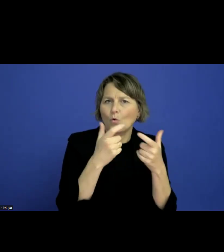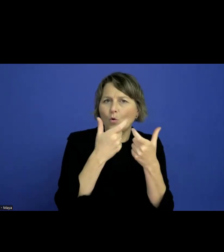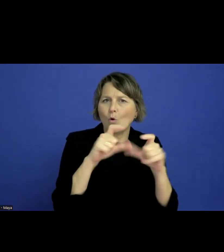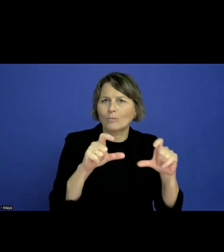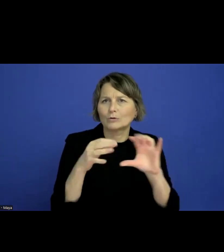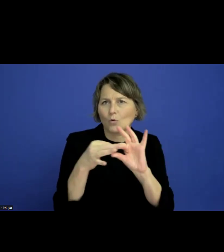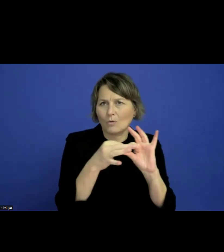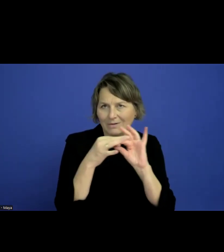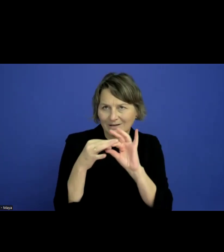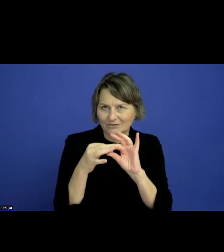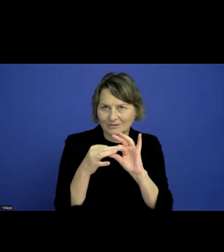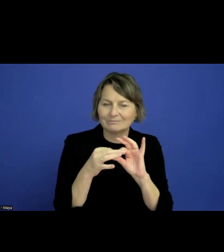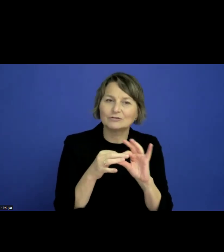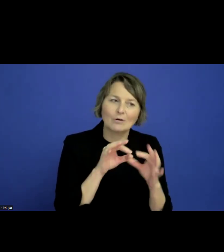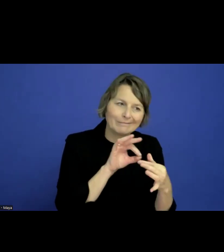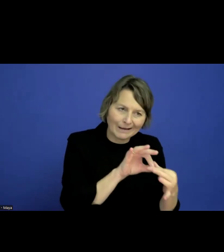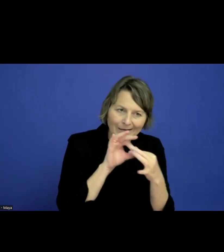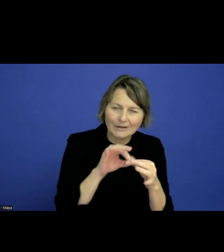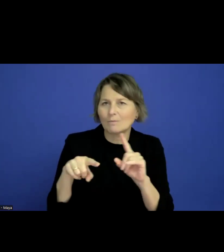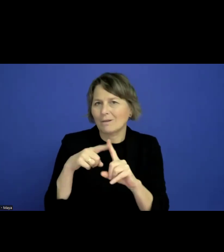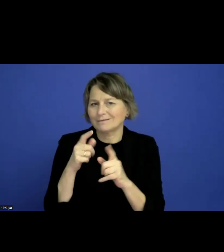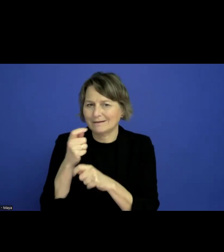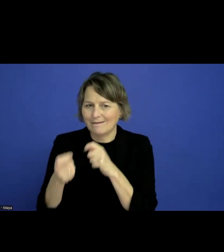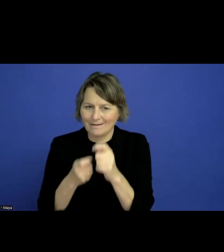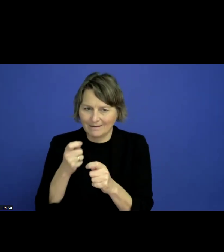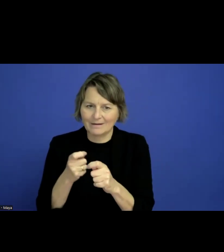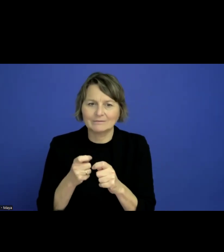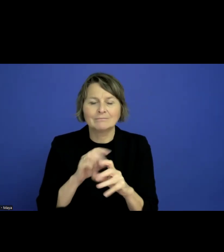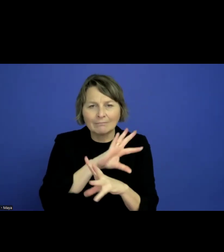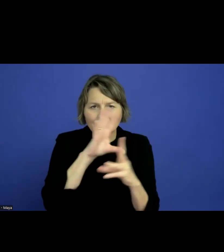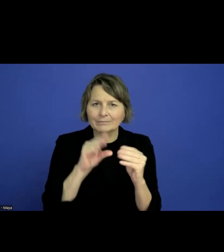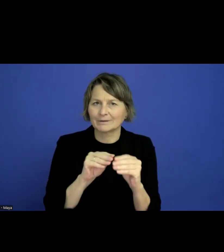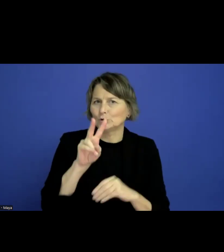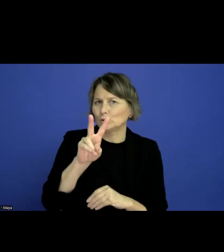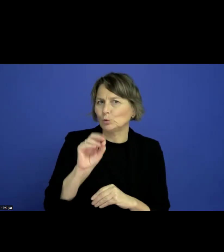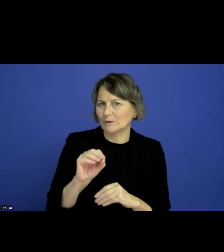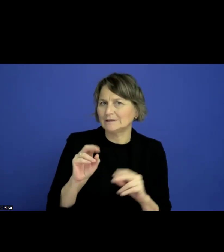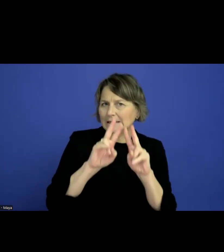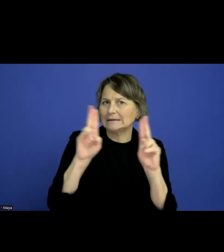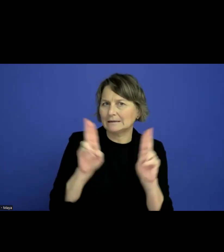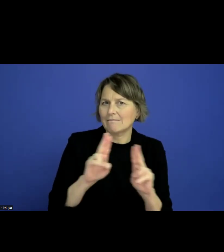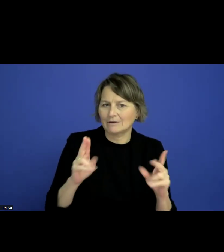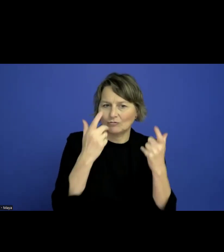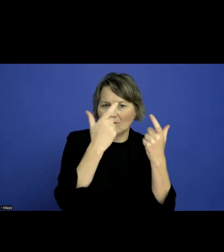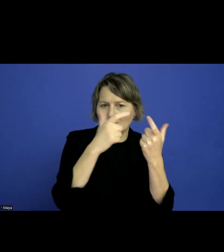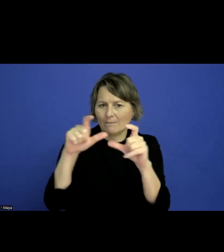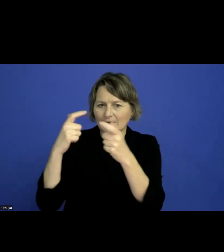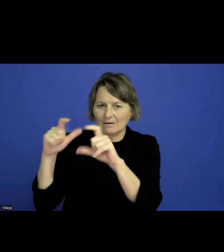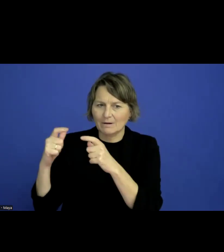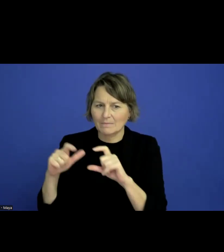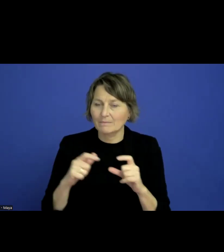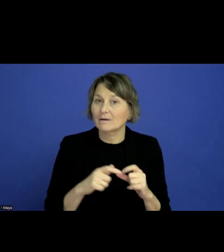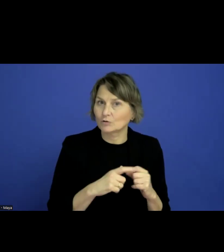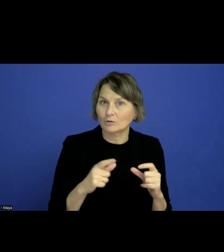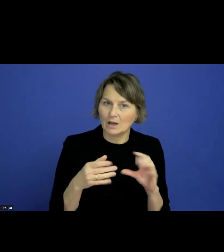totally involved and committed with such initiatives, with such program like AXA and ENGIE being part of it,